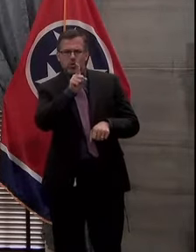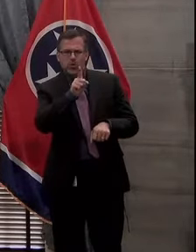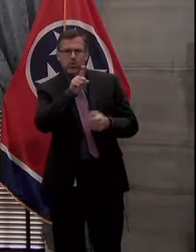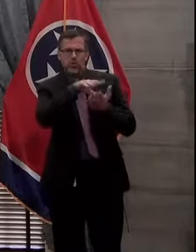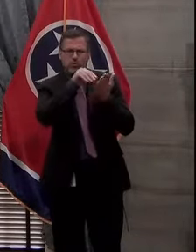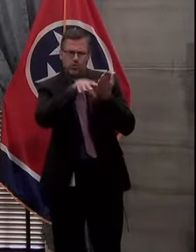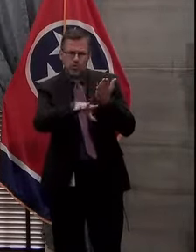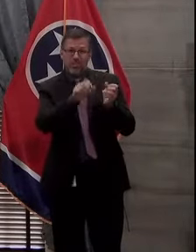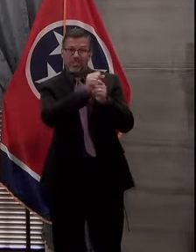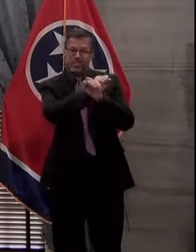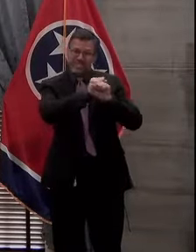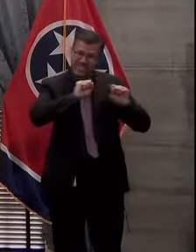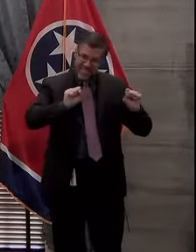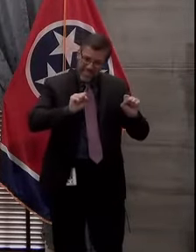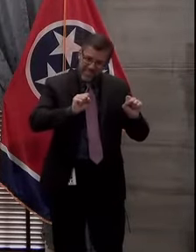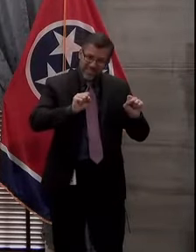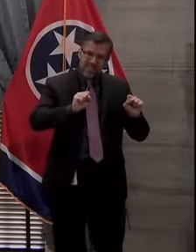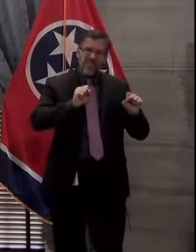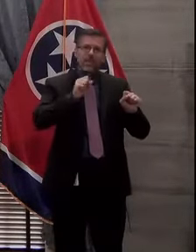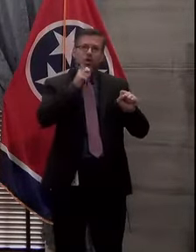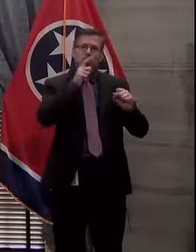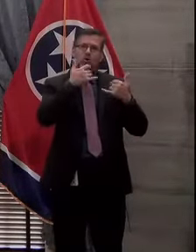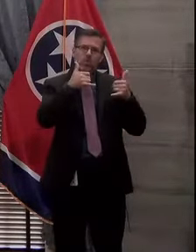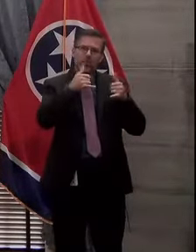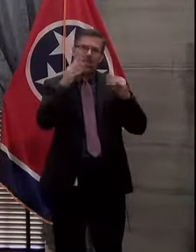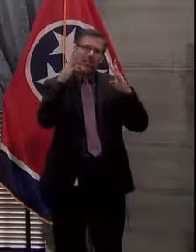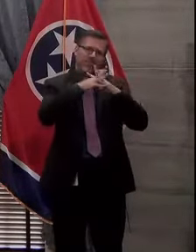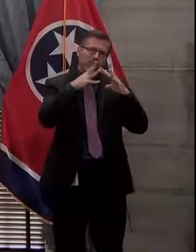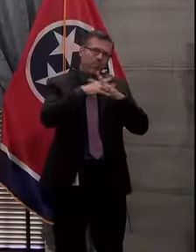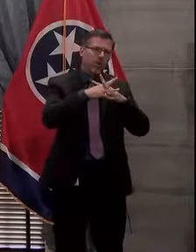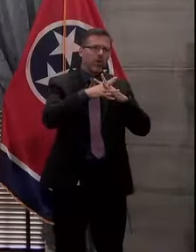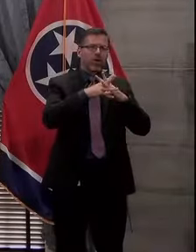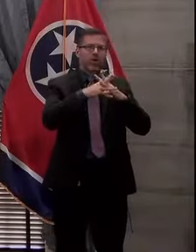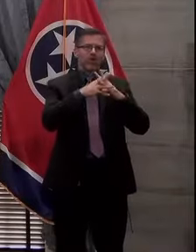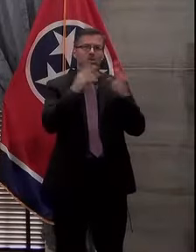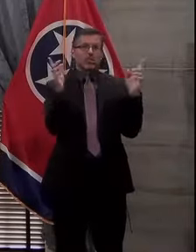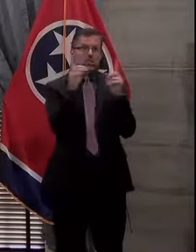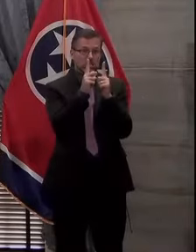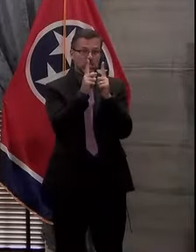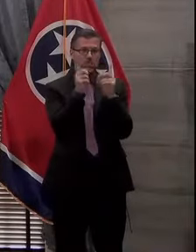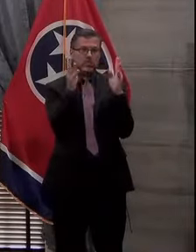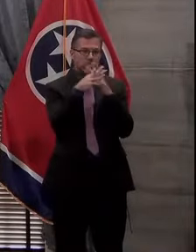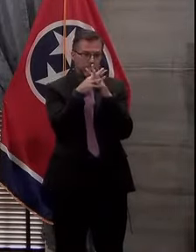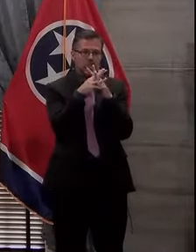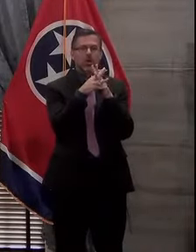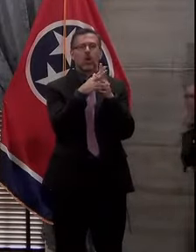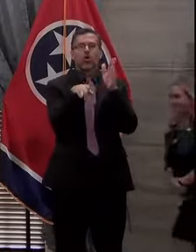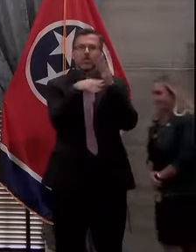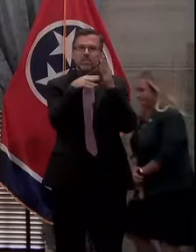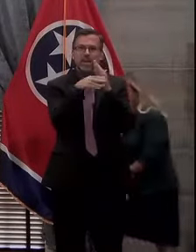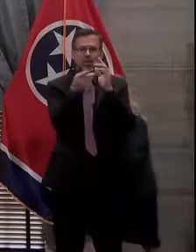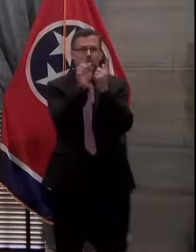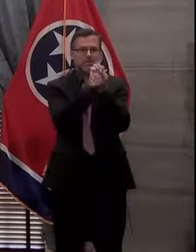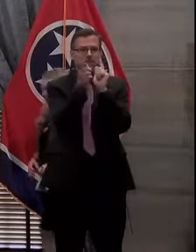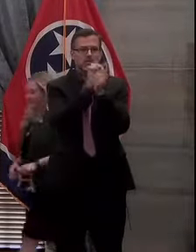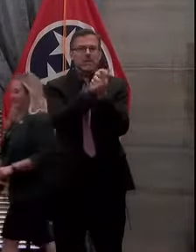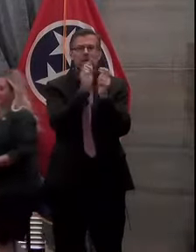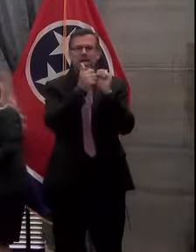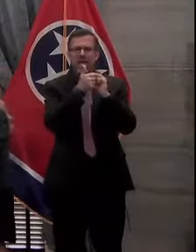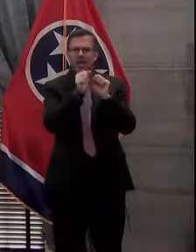these this participation in these contact sports where people could, have close contact. You want to answer?